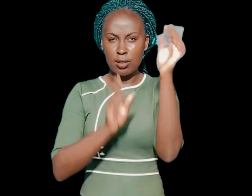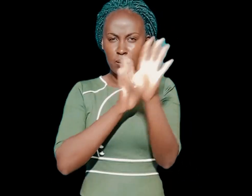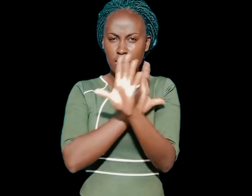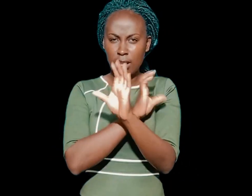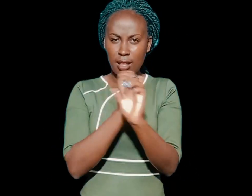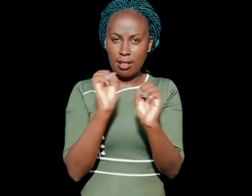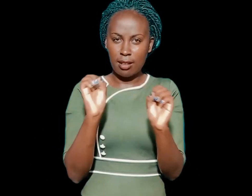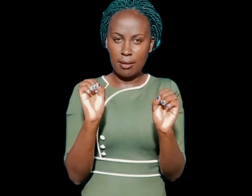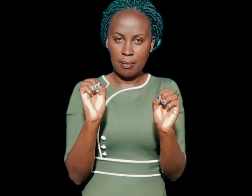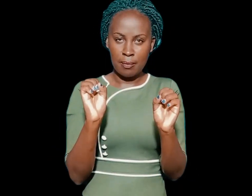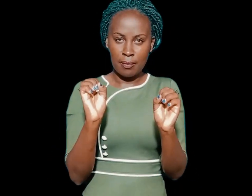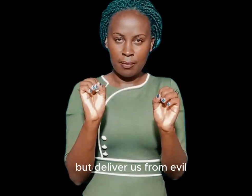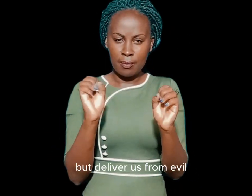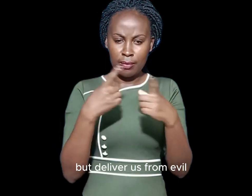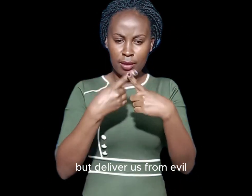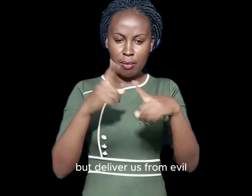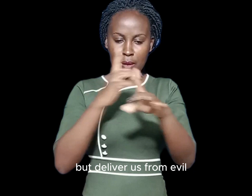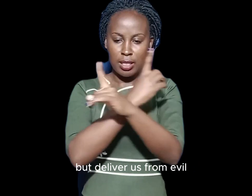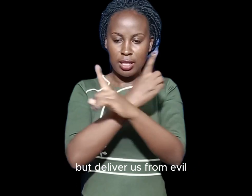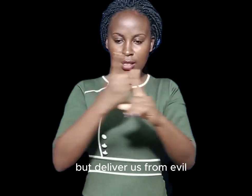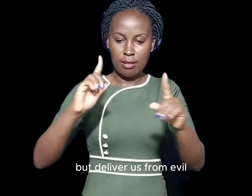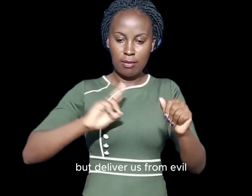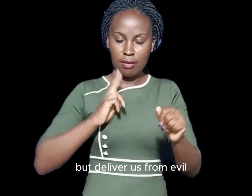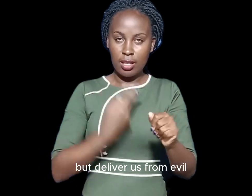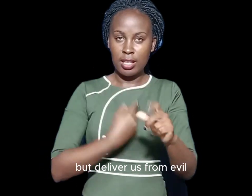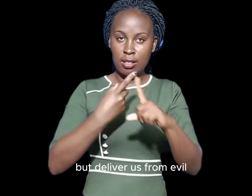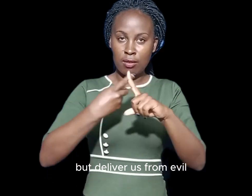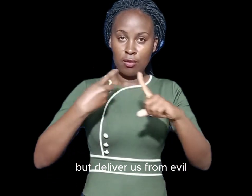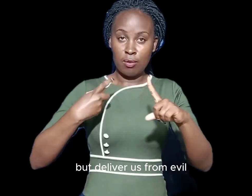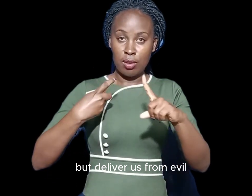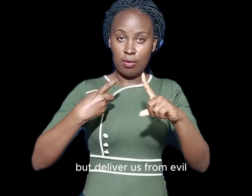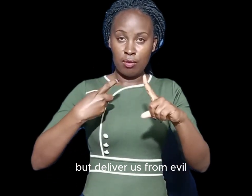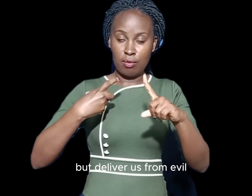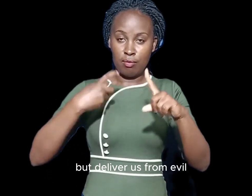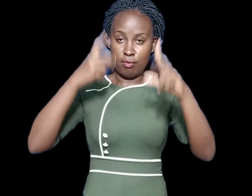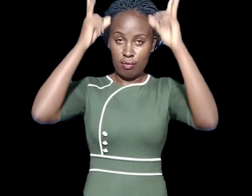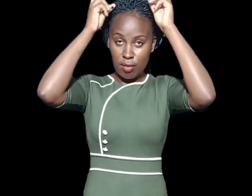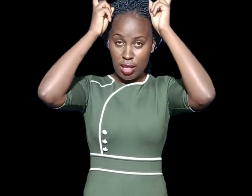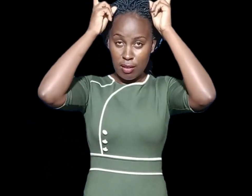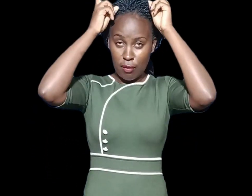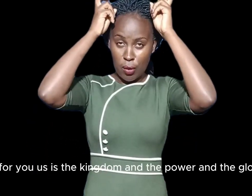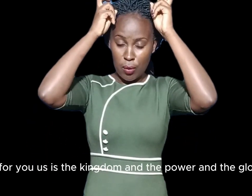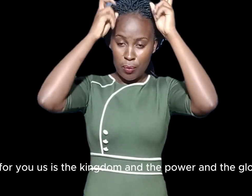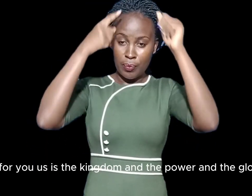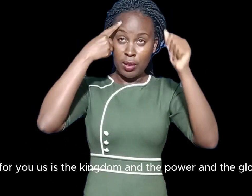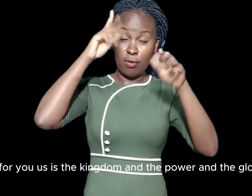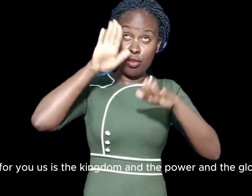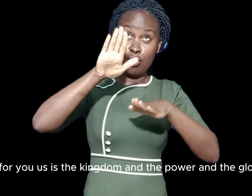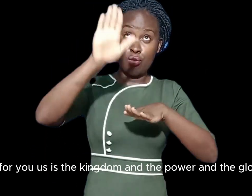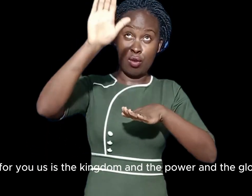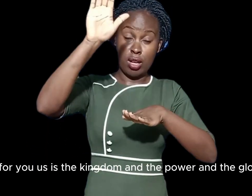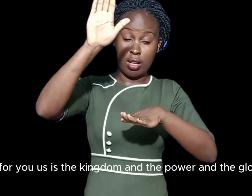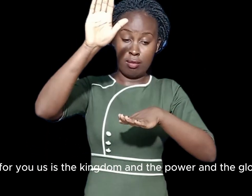But deliver us from evil For yours is the kingdom